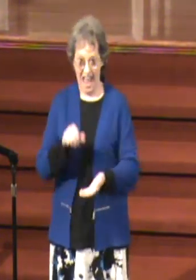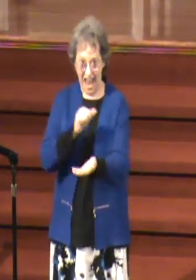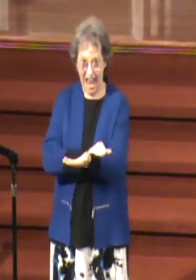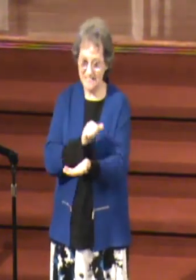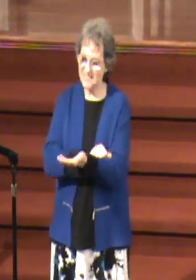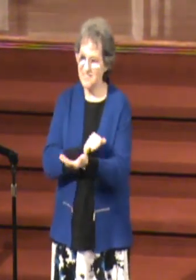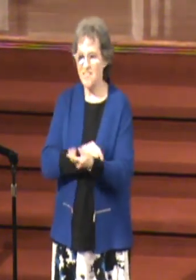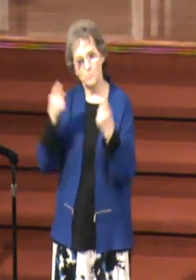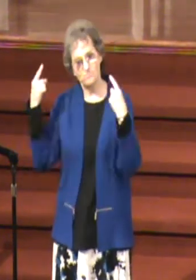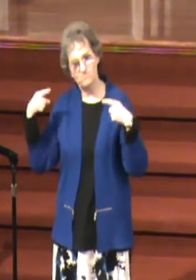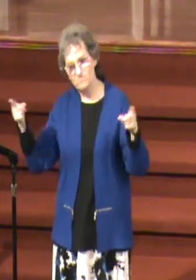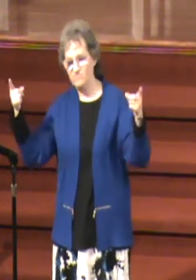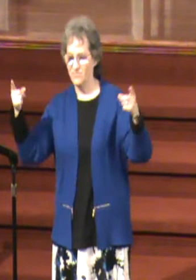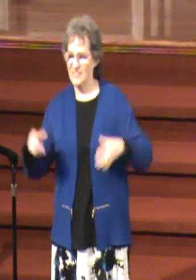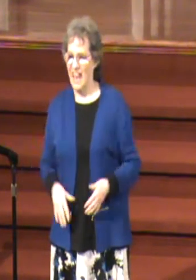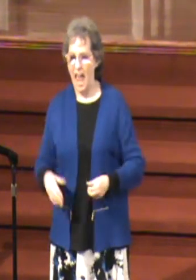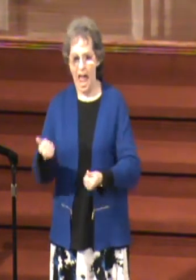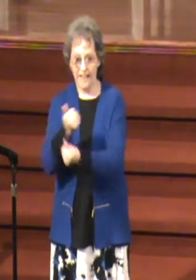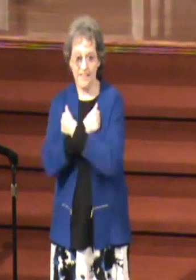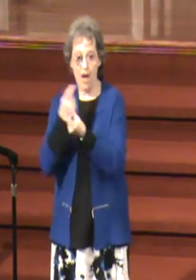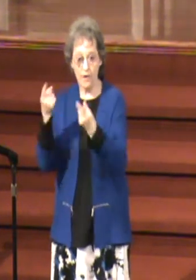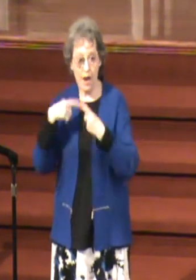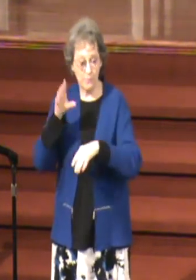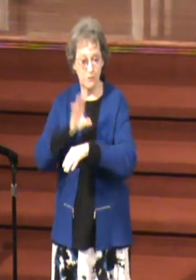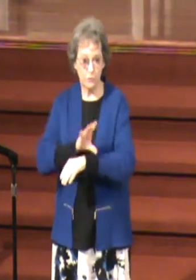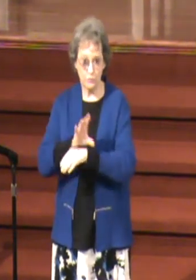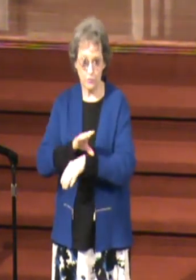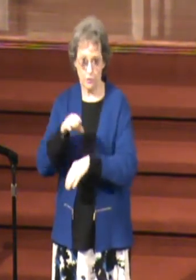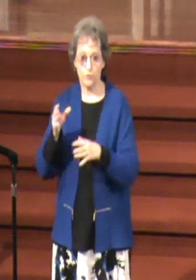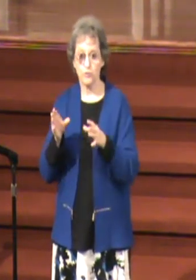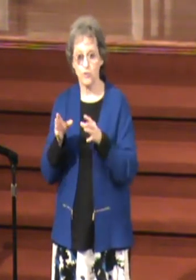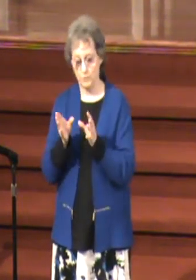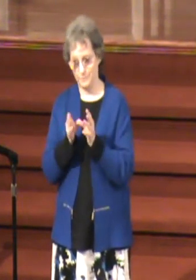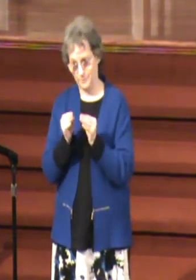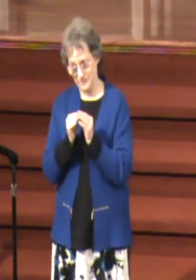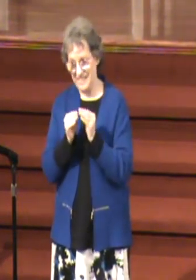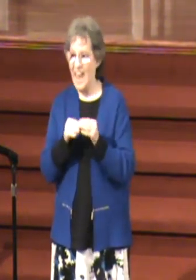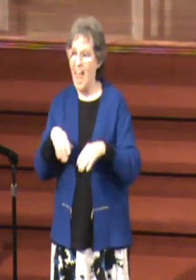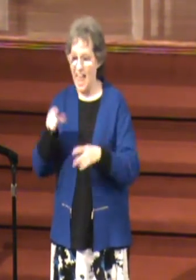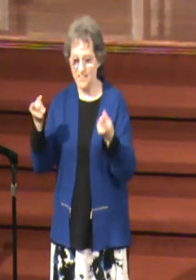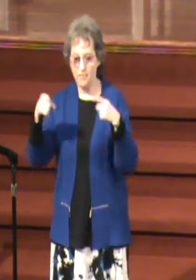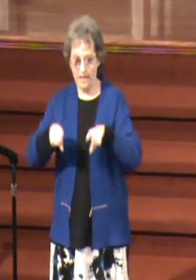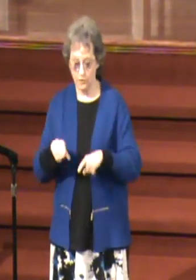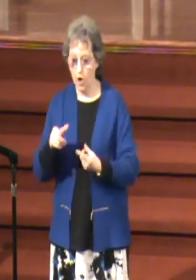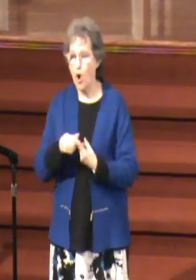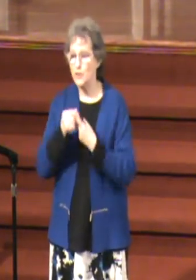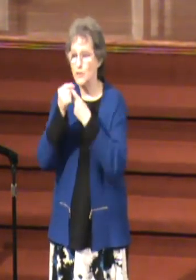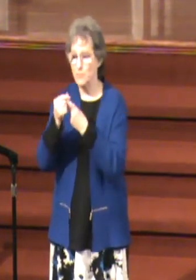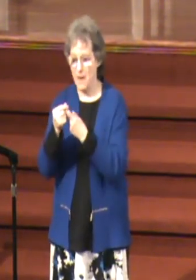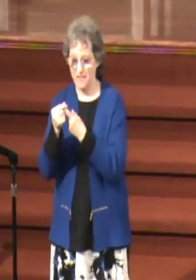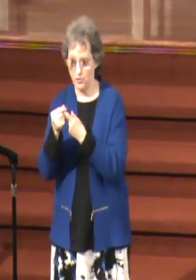loved attending church services and events. Antionette's special friend, Pat Crosby, preceded her in